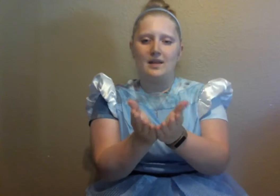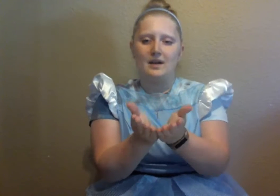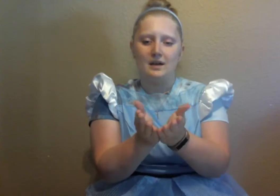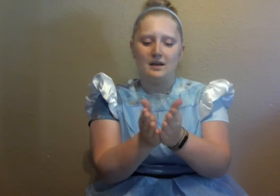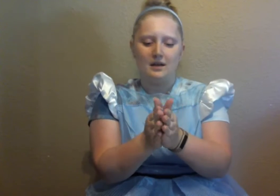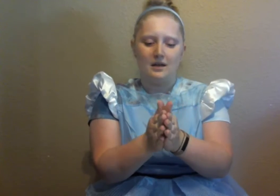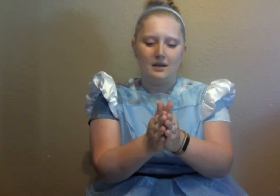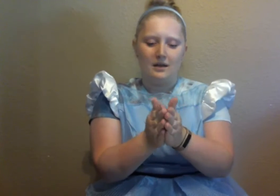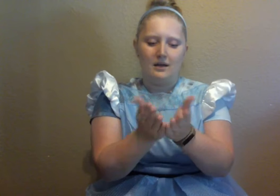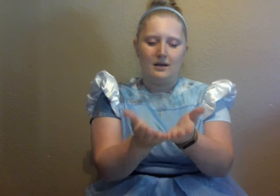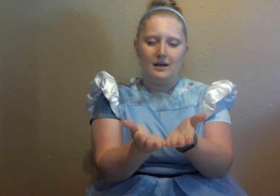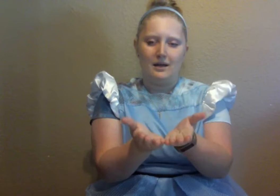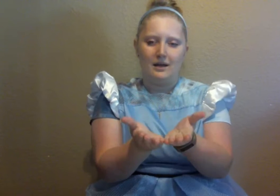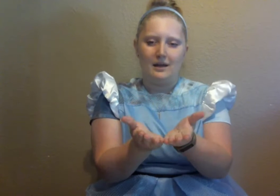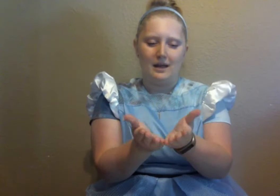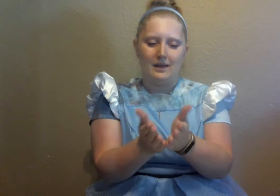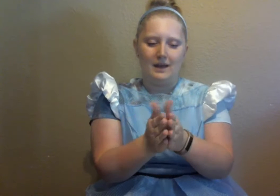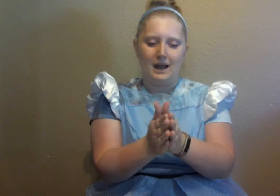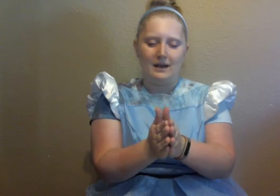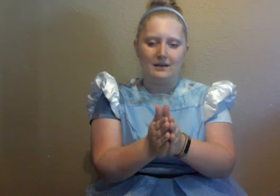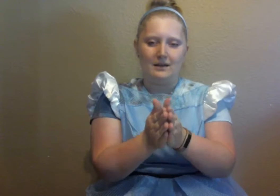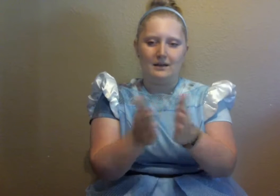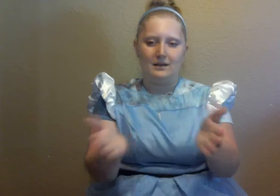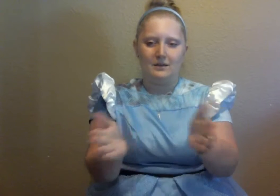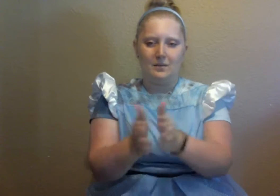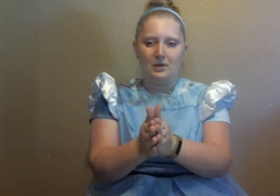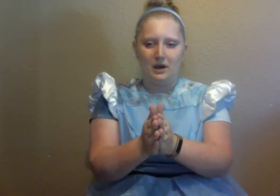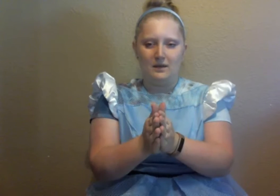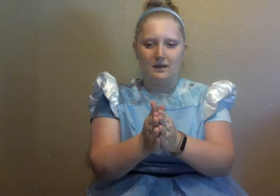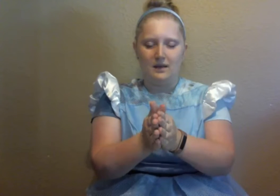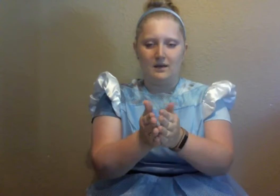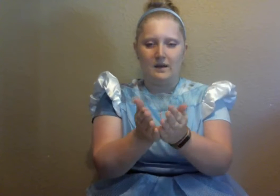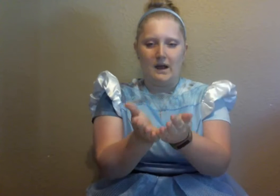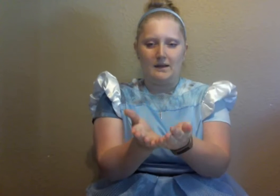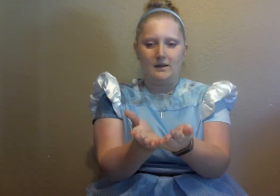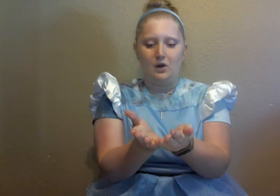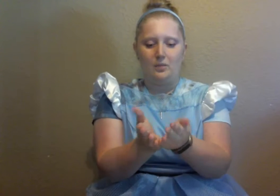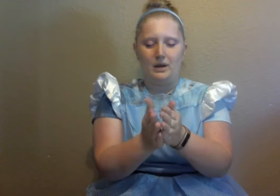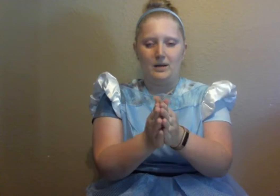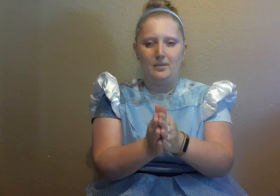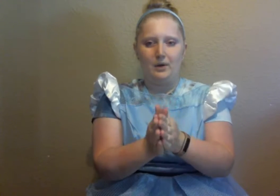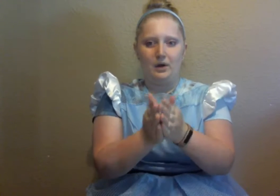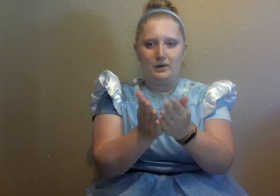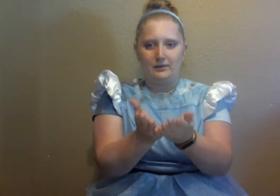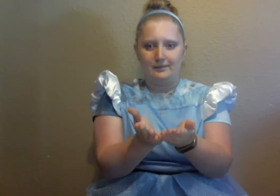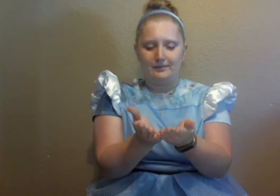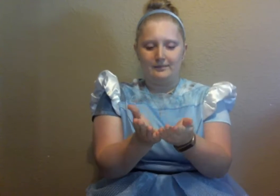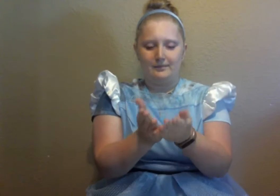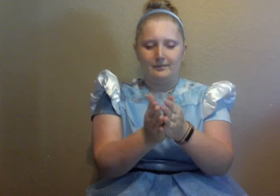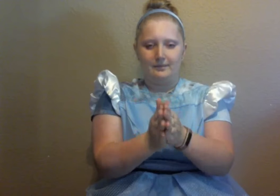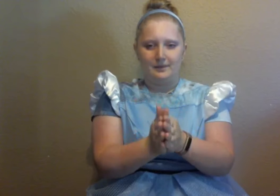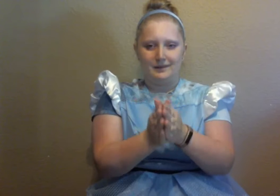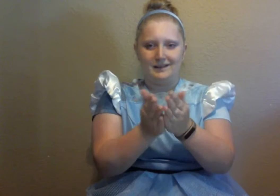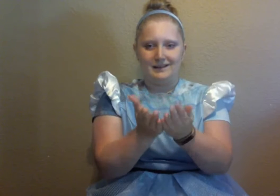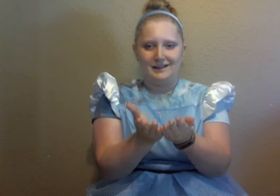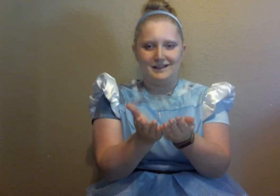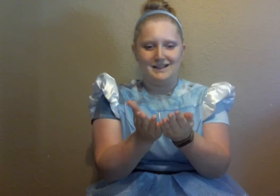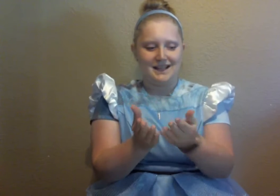together, and then put your hands together and then act like you're opening a book. Just like